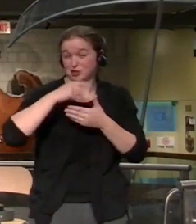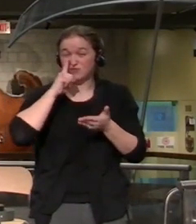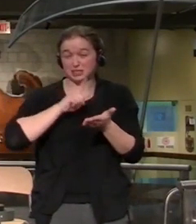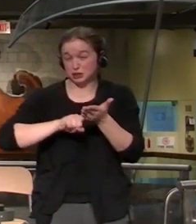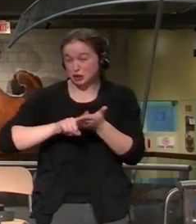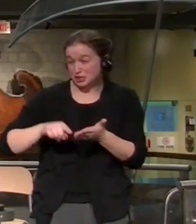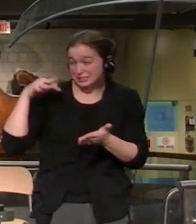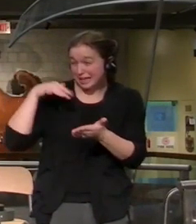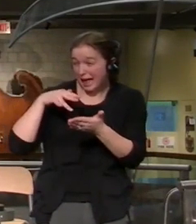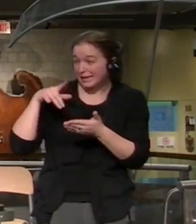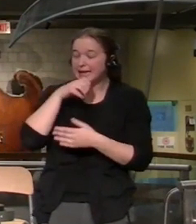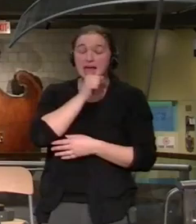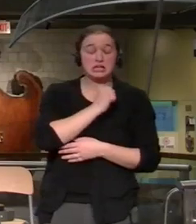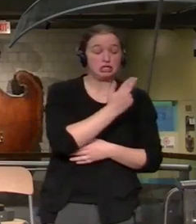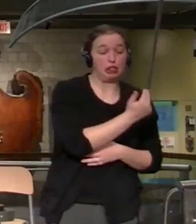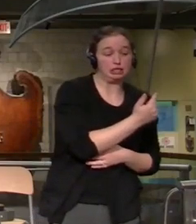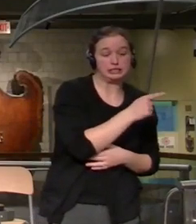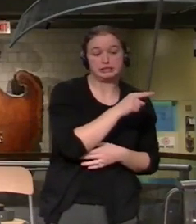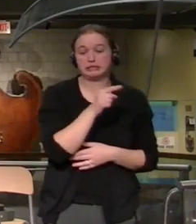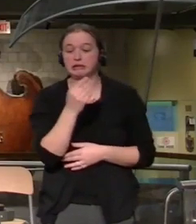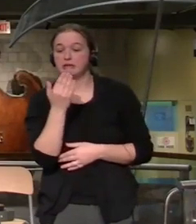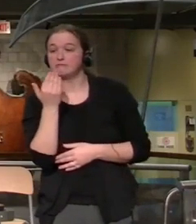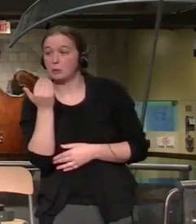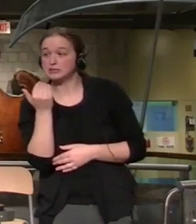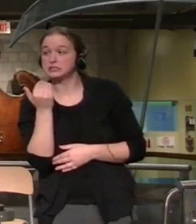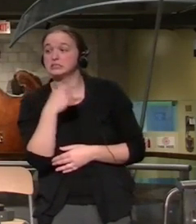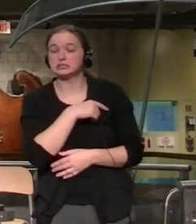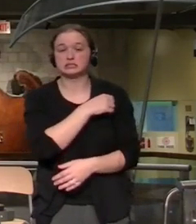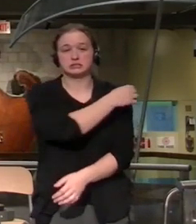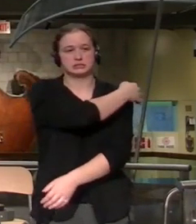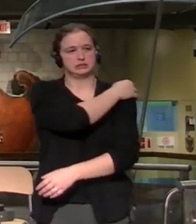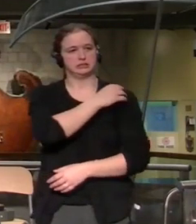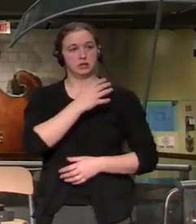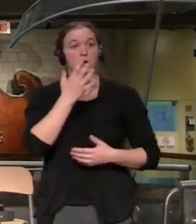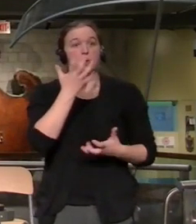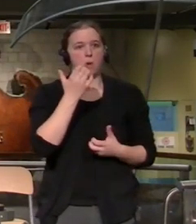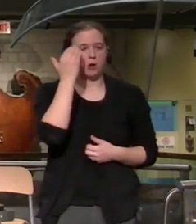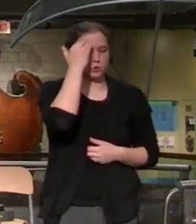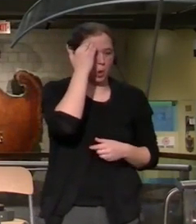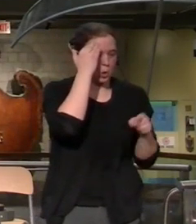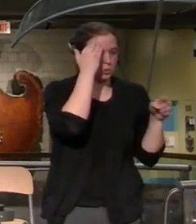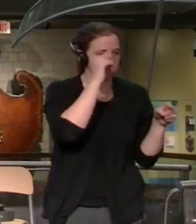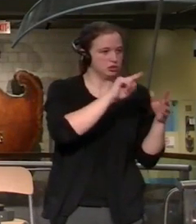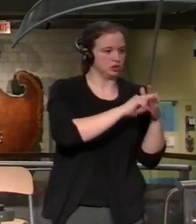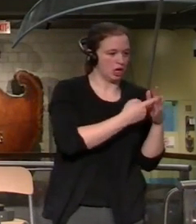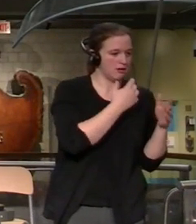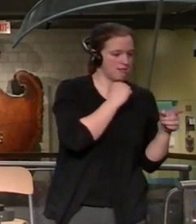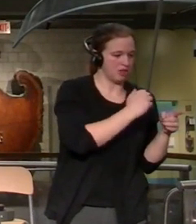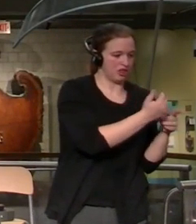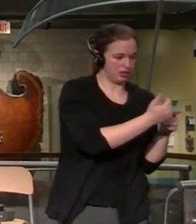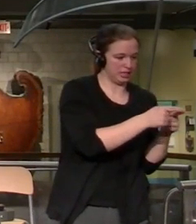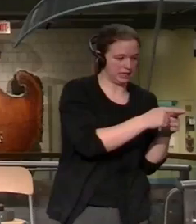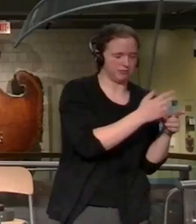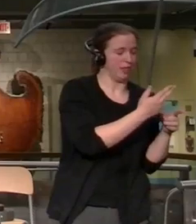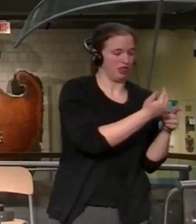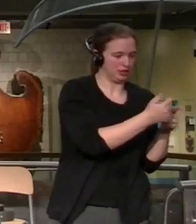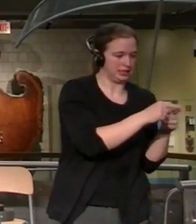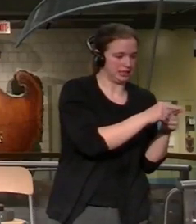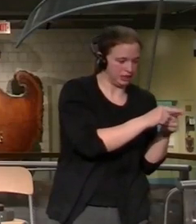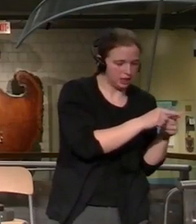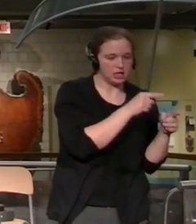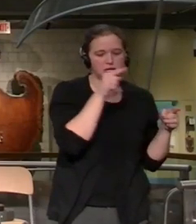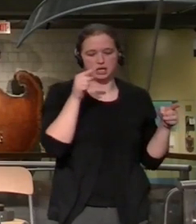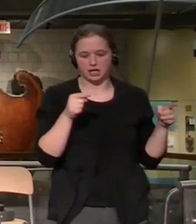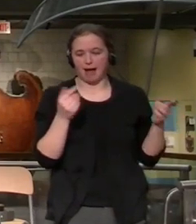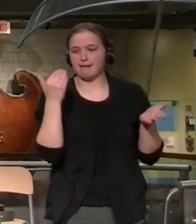for a 3-year study, because we don't only want to know what happens when you're 13. We want to study the same brain year after year